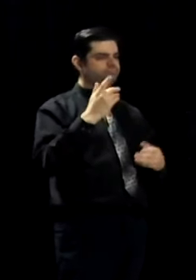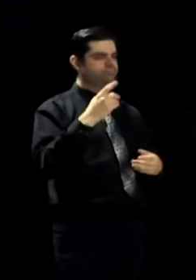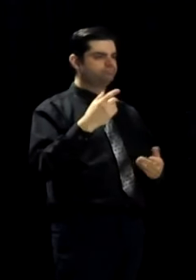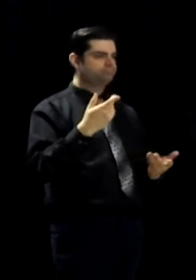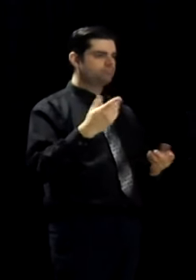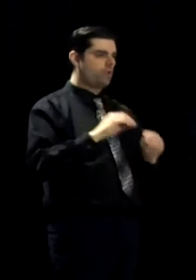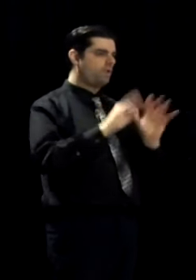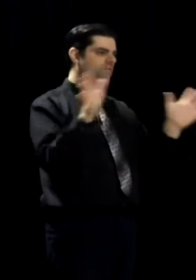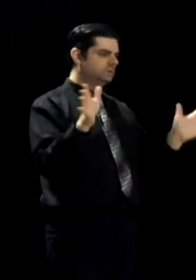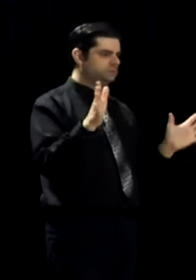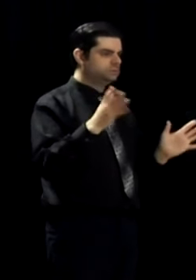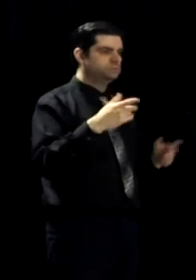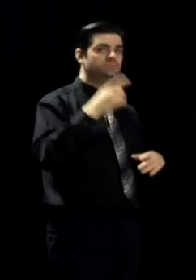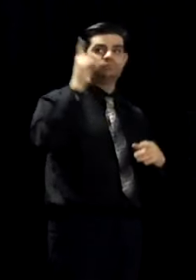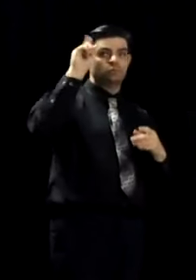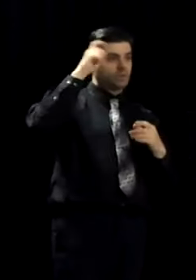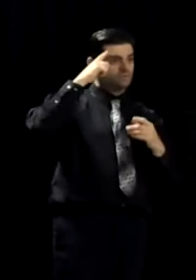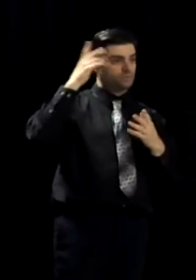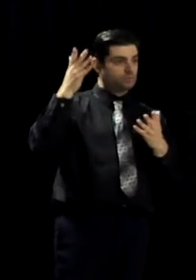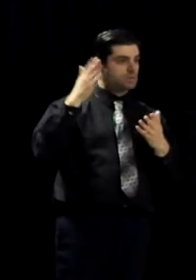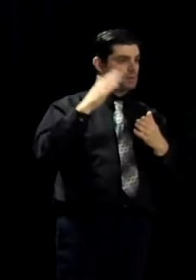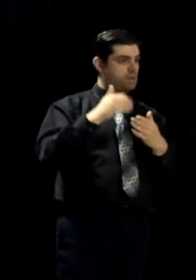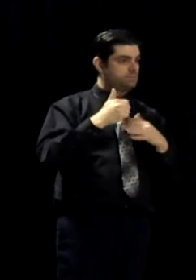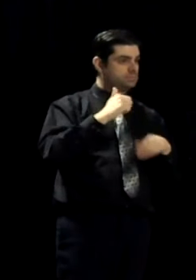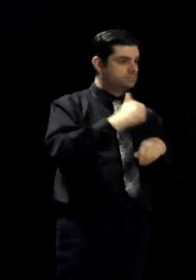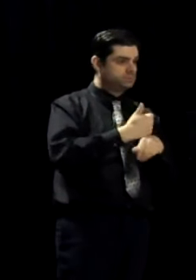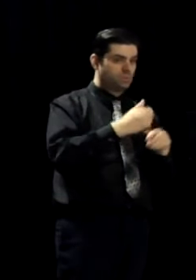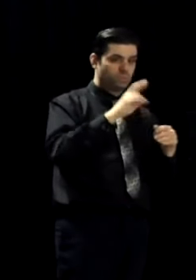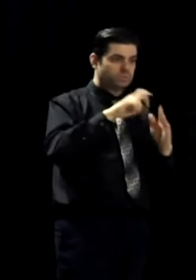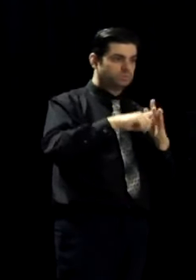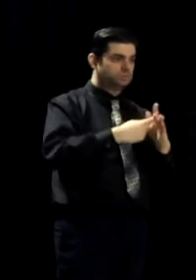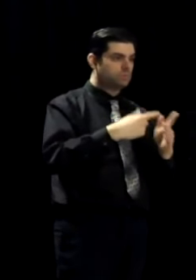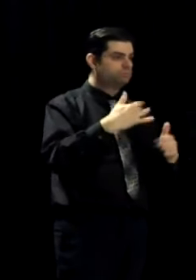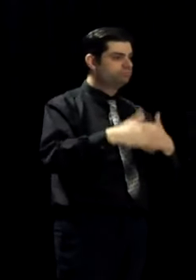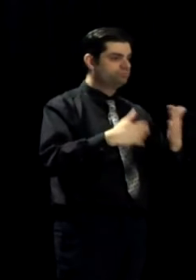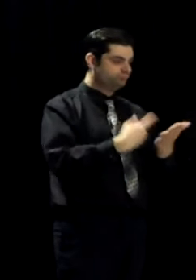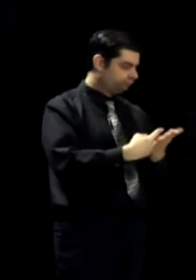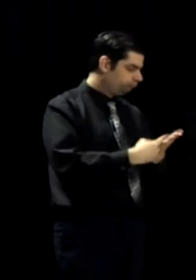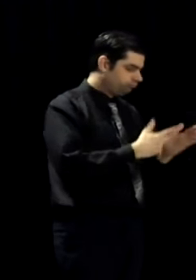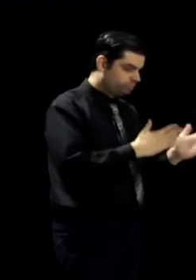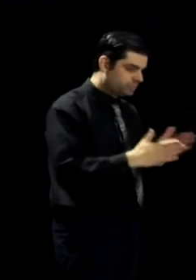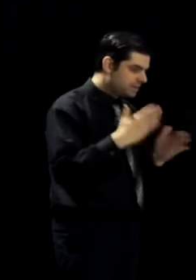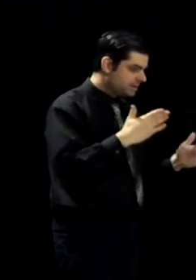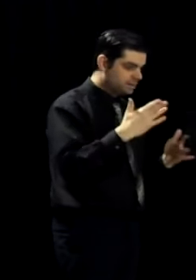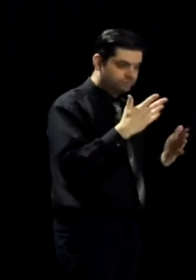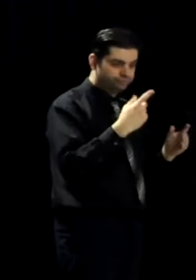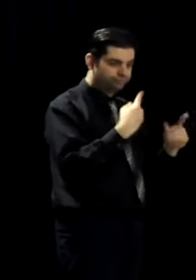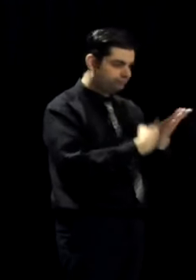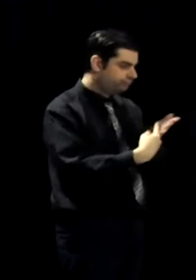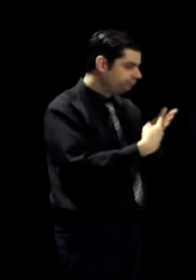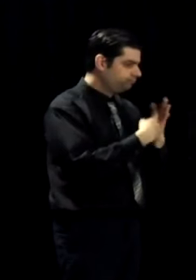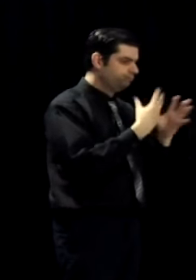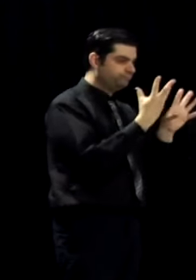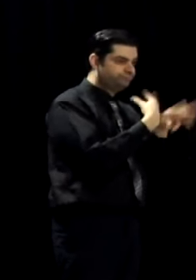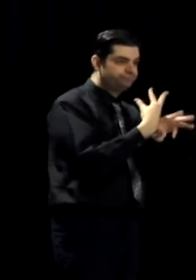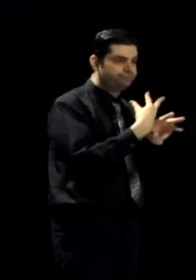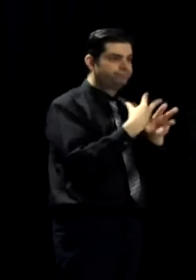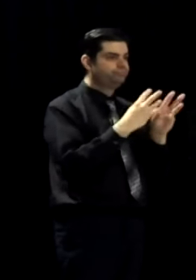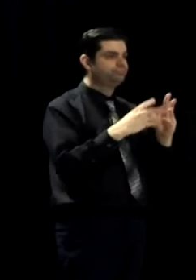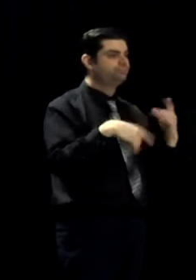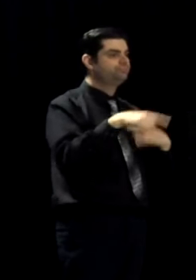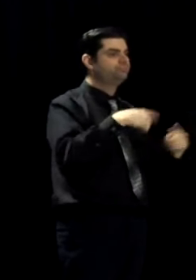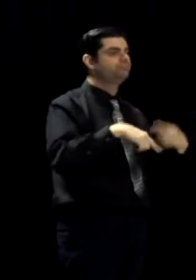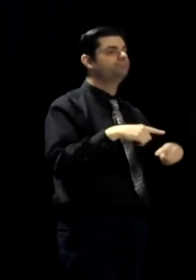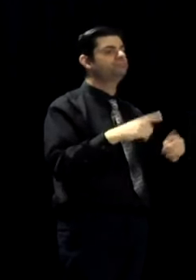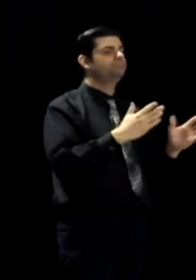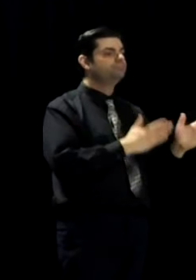asking every community to implement as part of a restart. We've already done it. So how do we get better? The only thing in these numbers that I